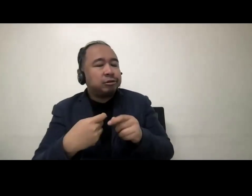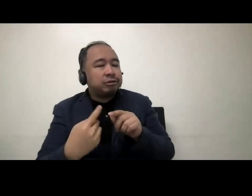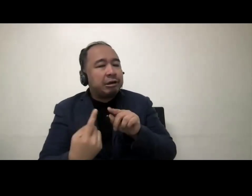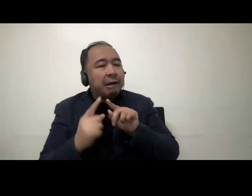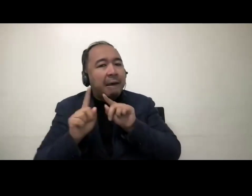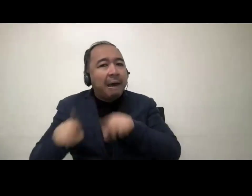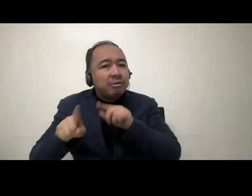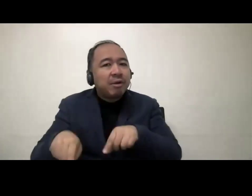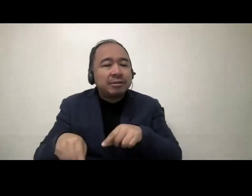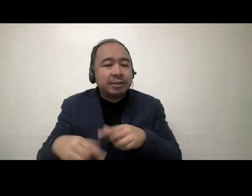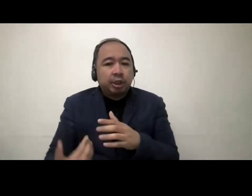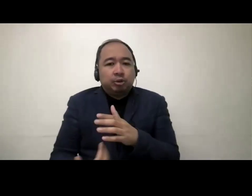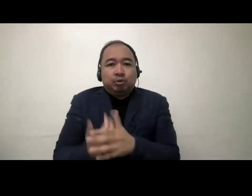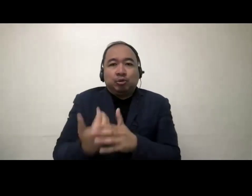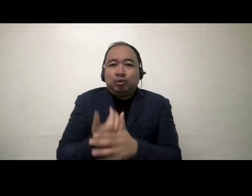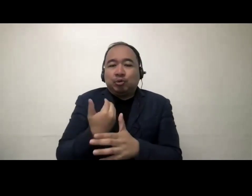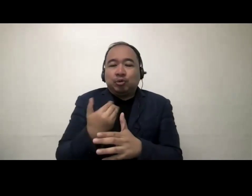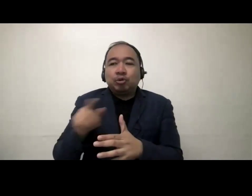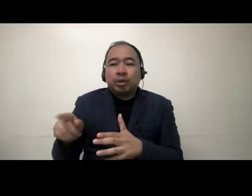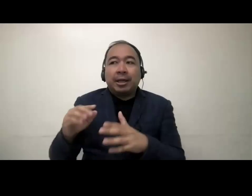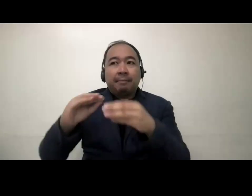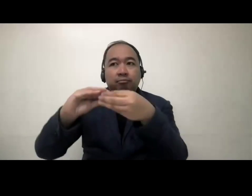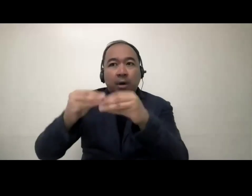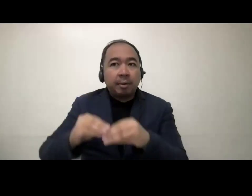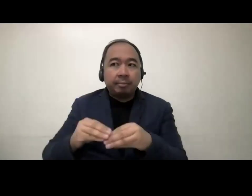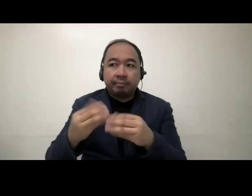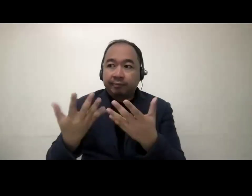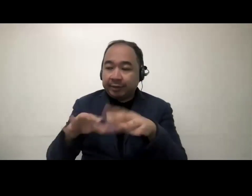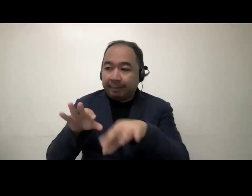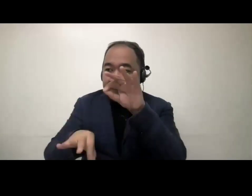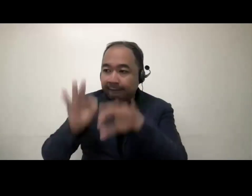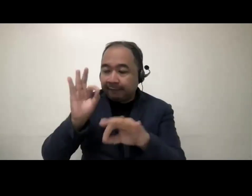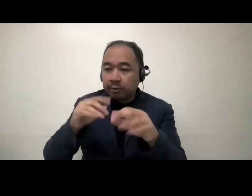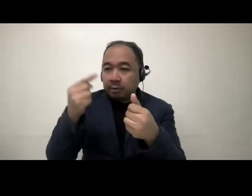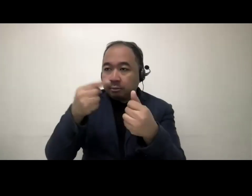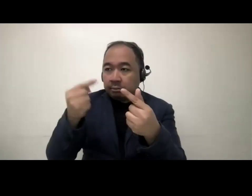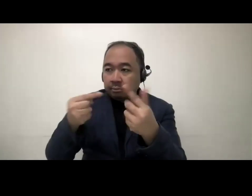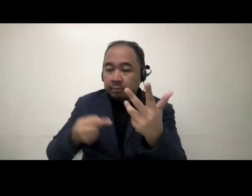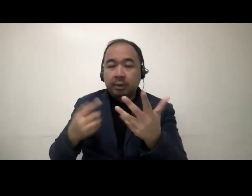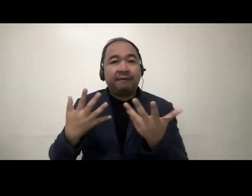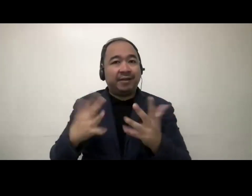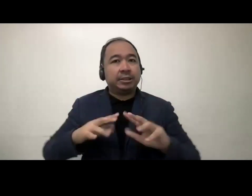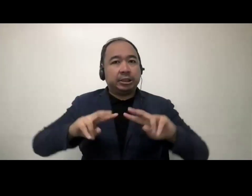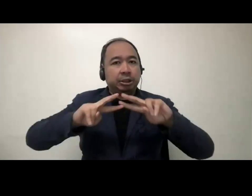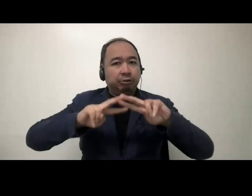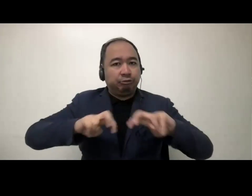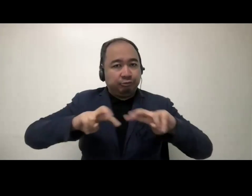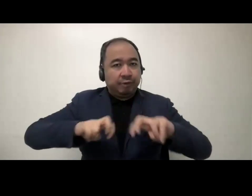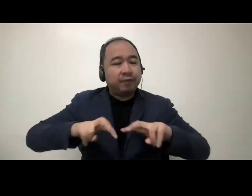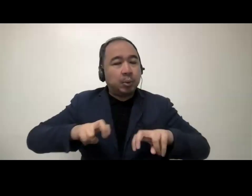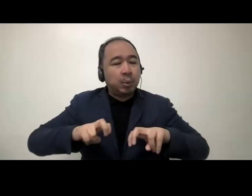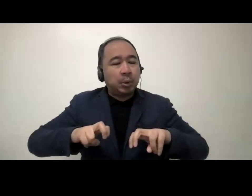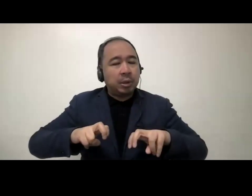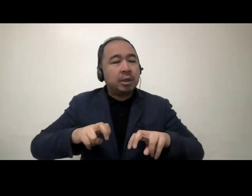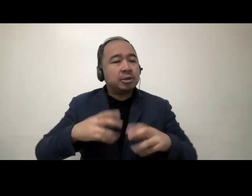the problems that have been identified in a compliance review, then it does make